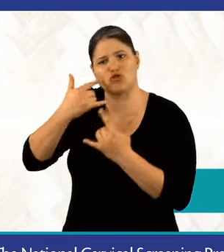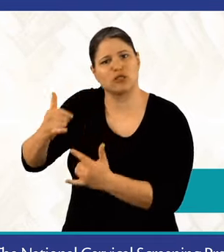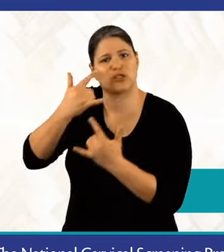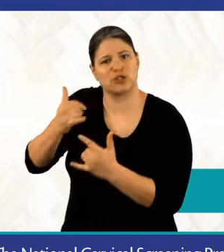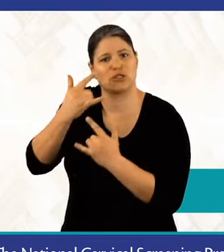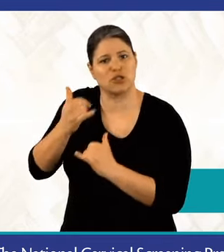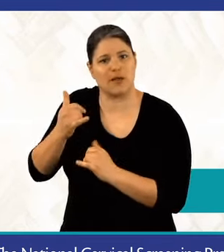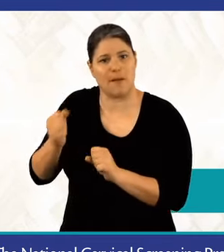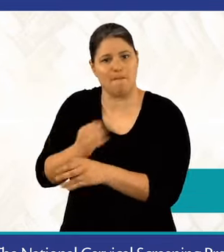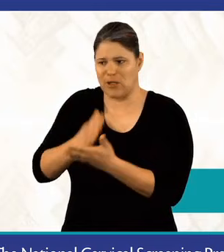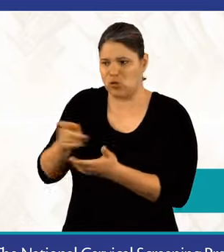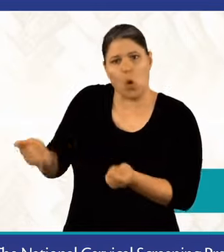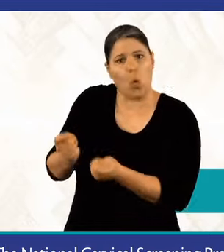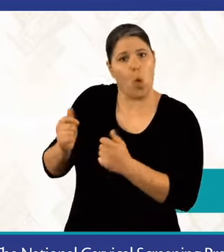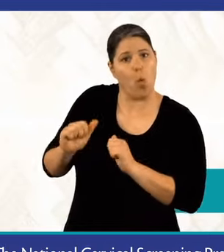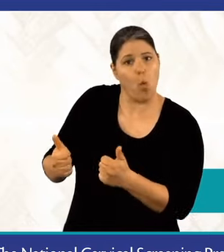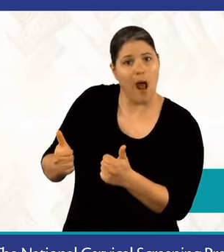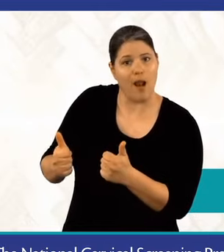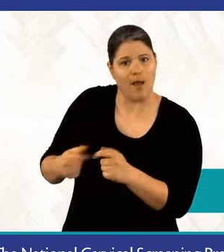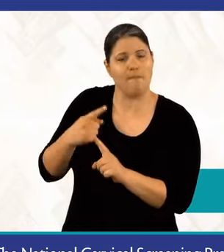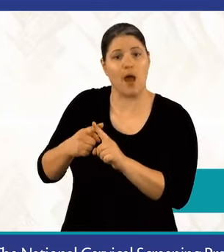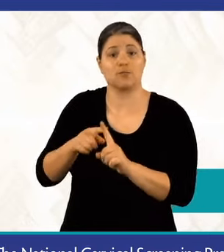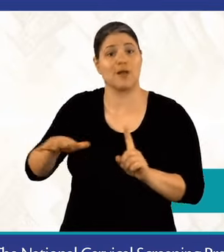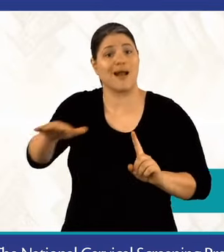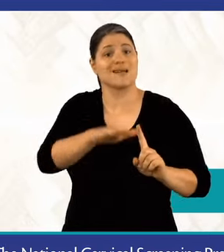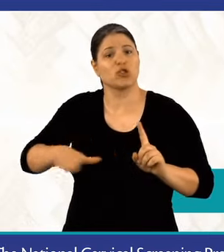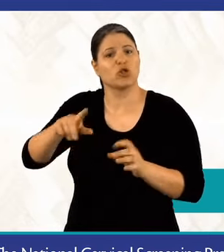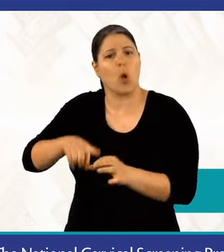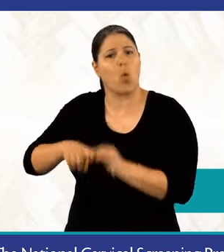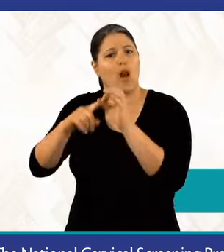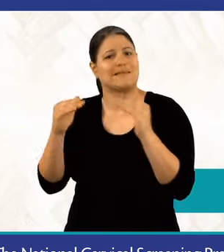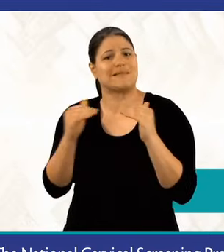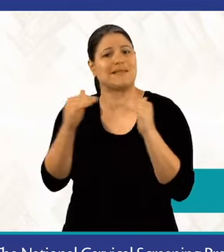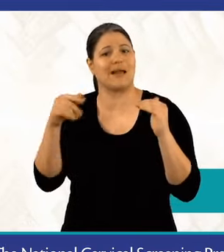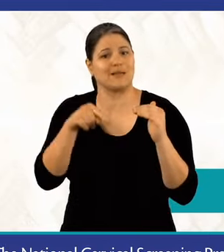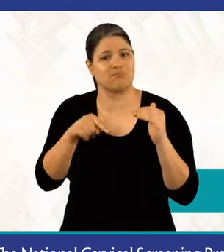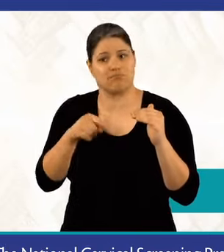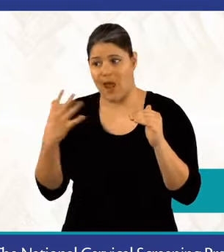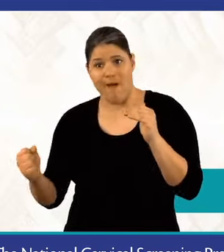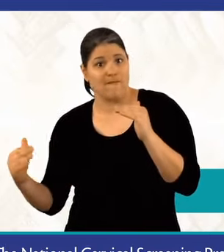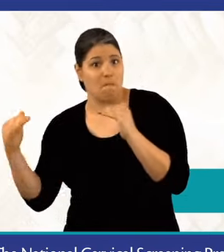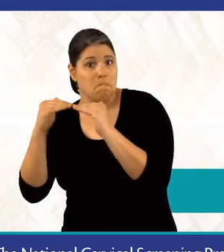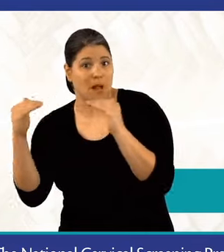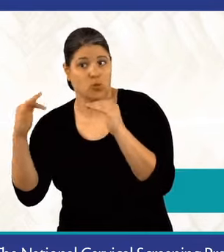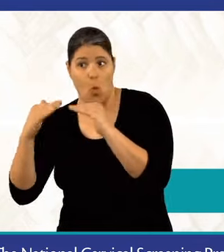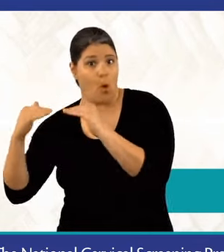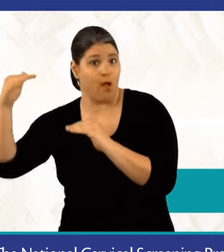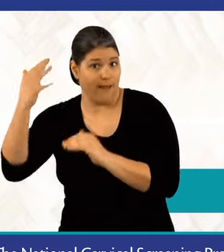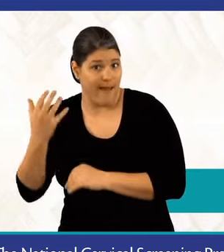The program is checked regularly to see that it is working, and it is measured against national quality standards to help all women get